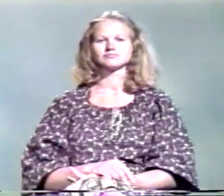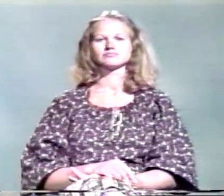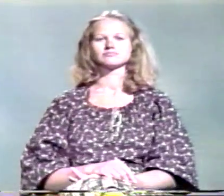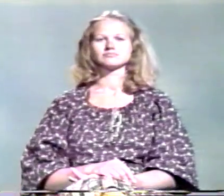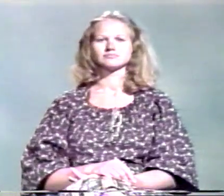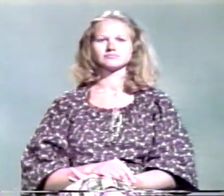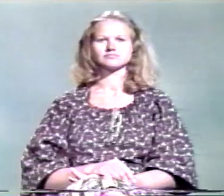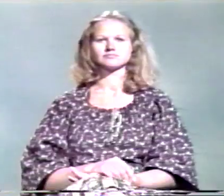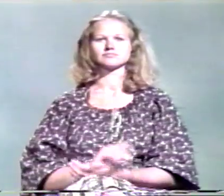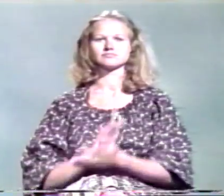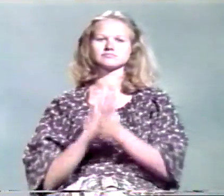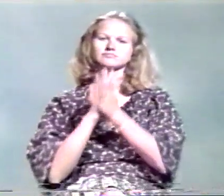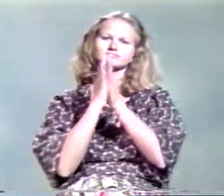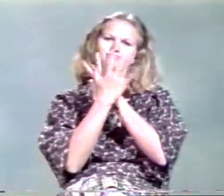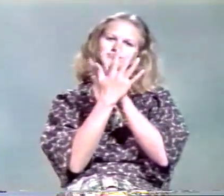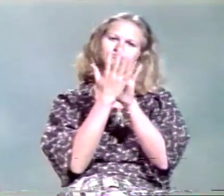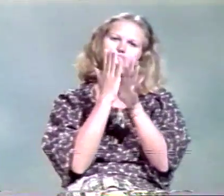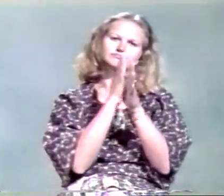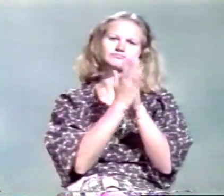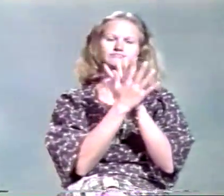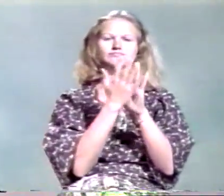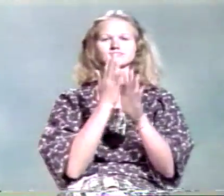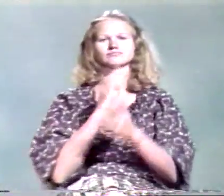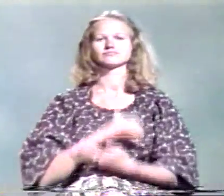People wandering back and forth.